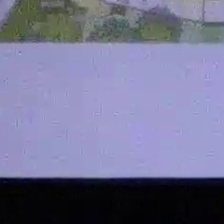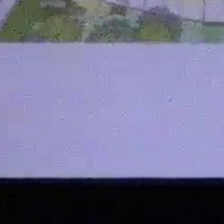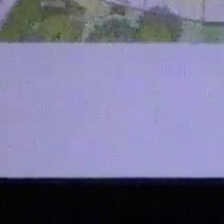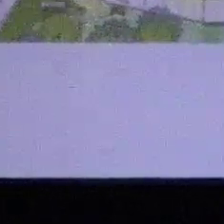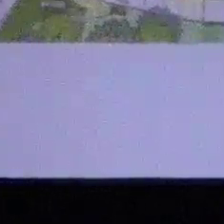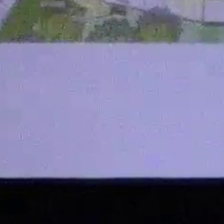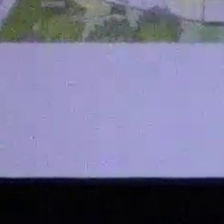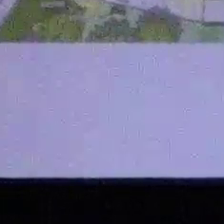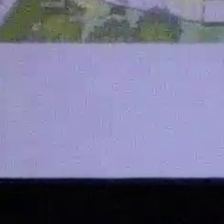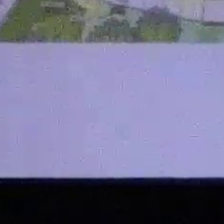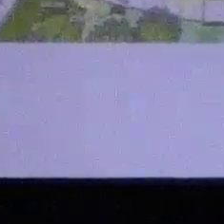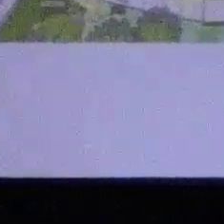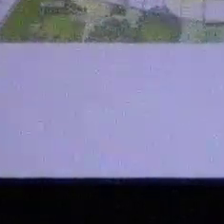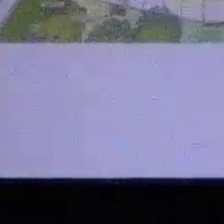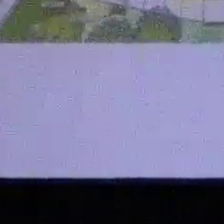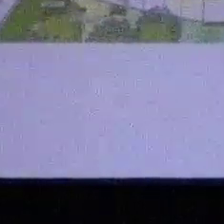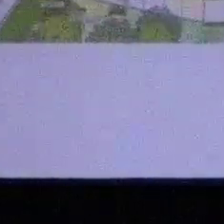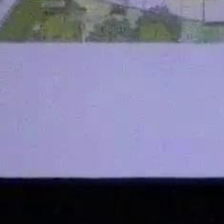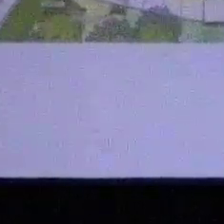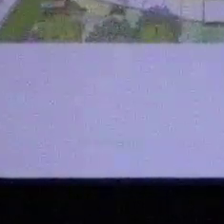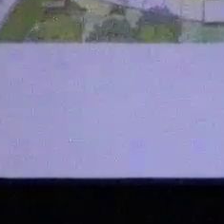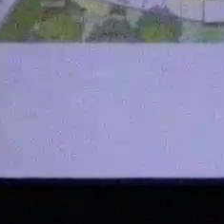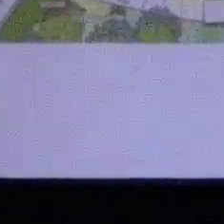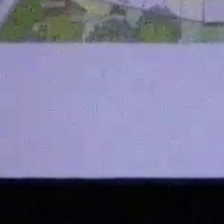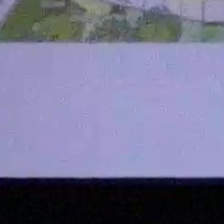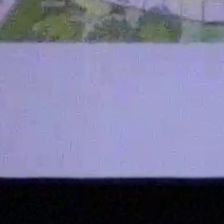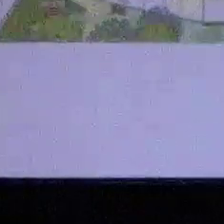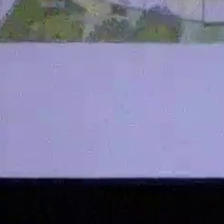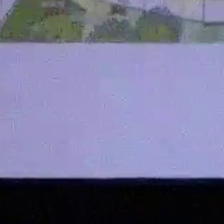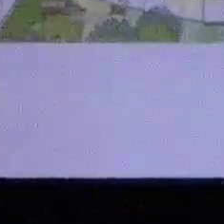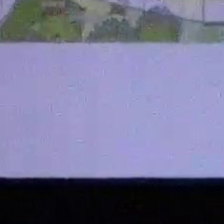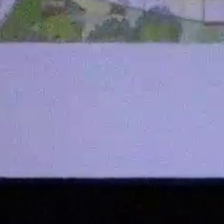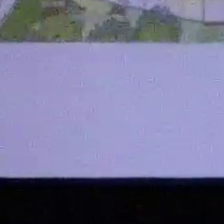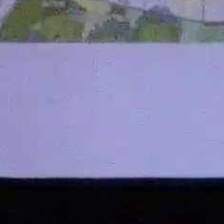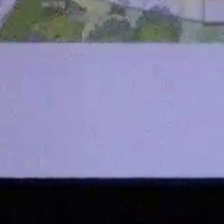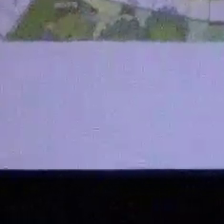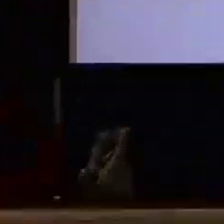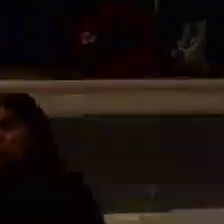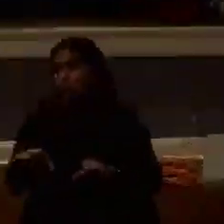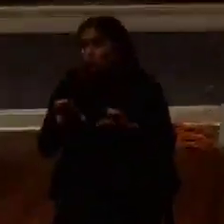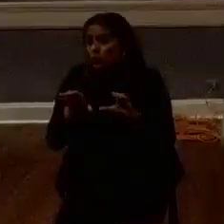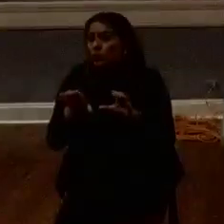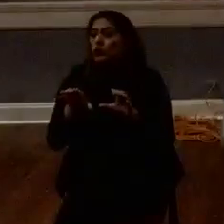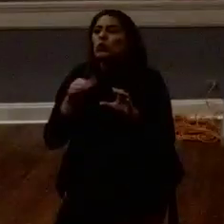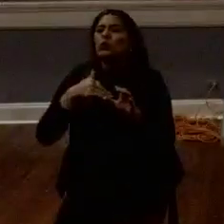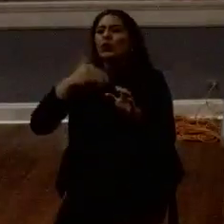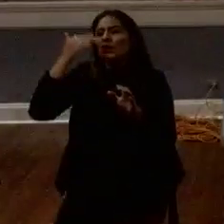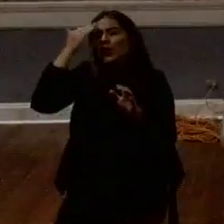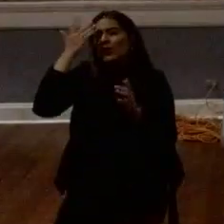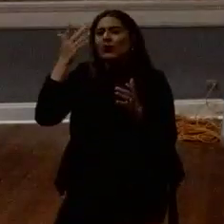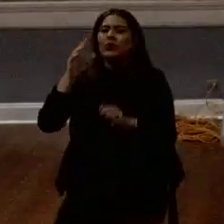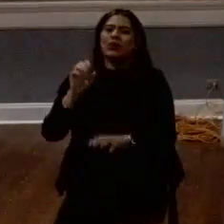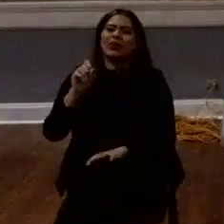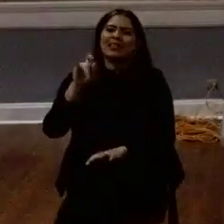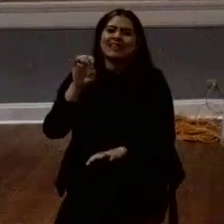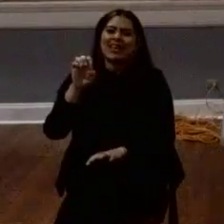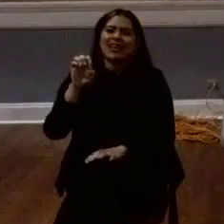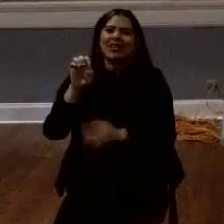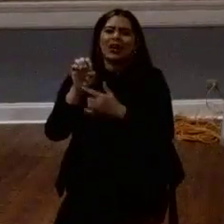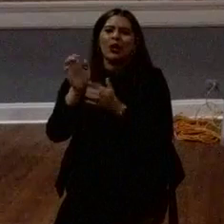that location. One of the other tricks in this, in doing that, is we know with the skate park, they're gonna have to dig up